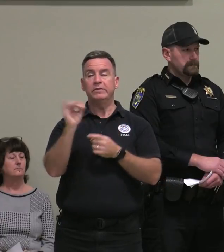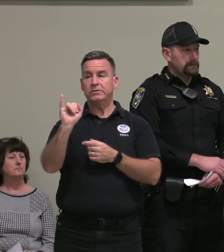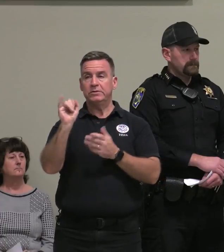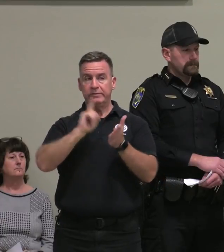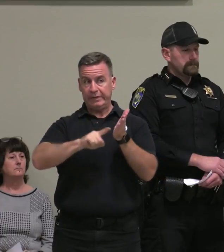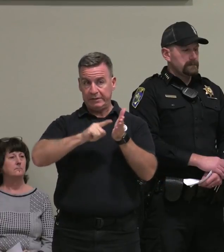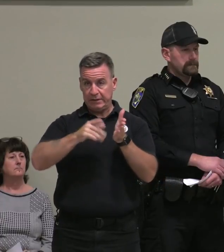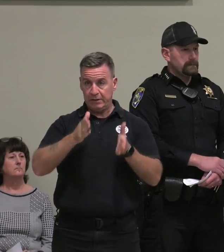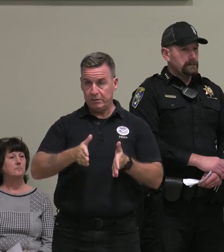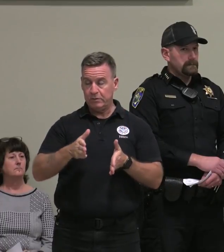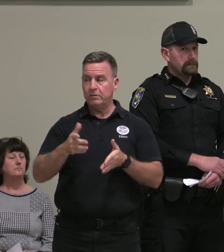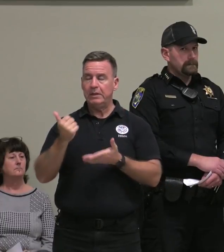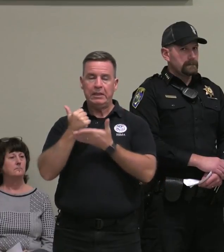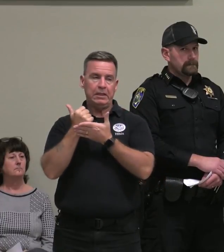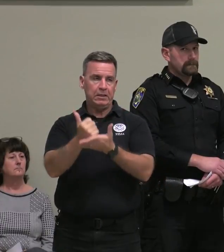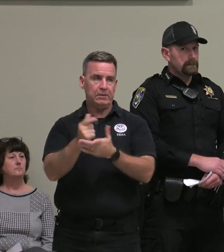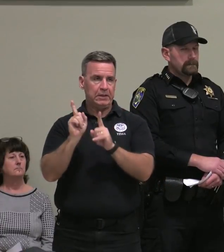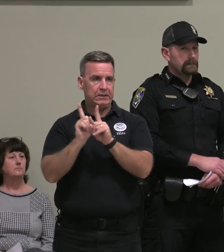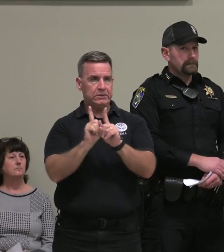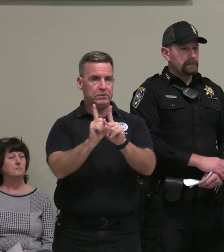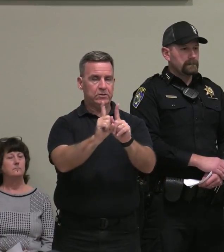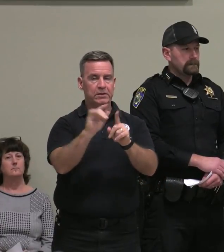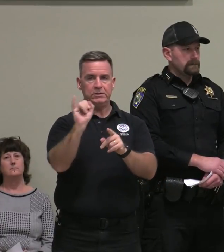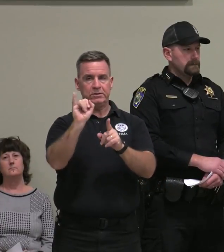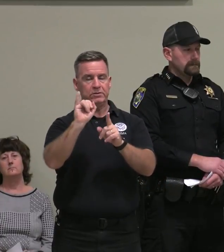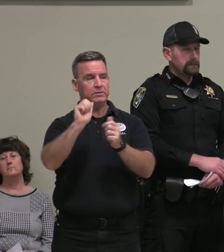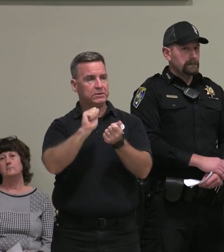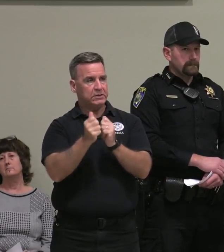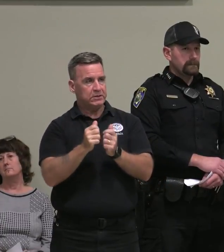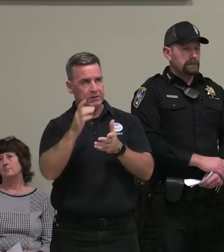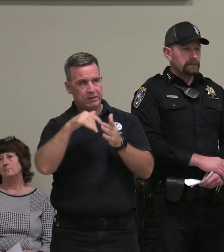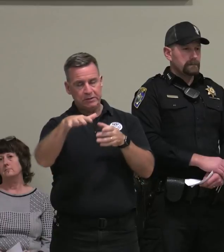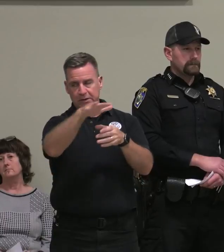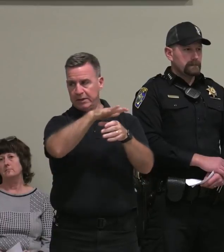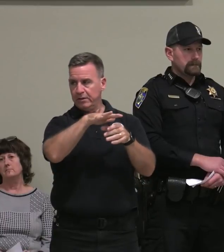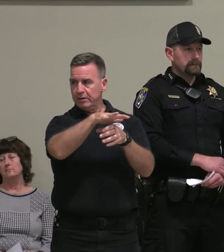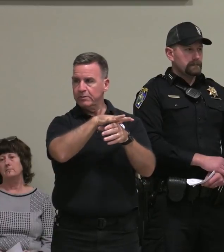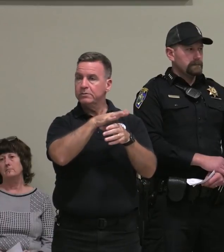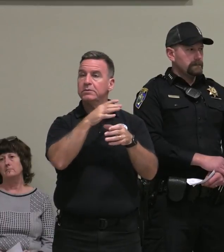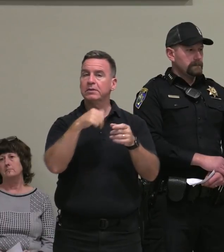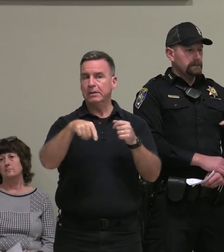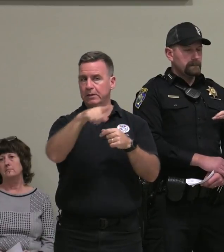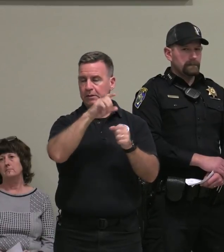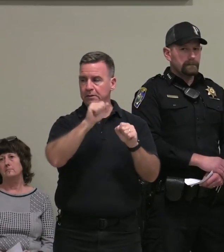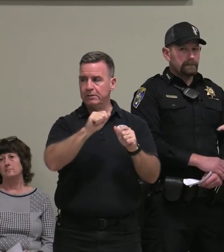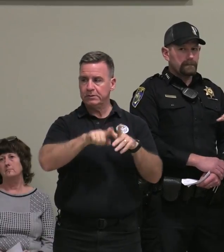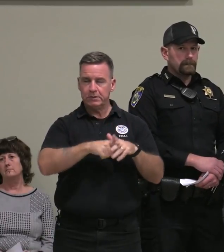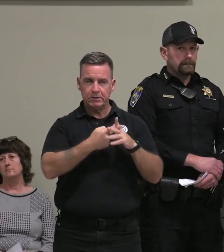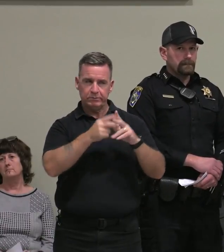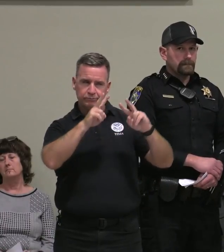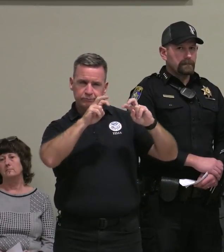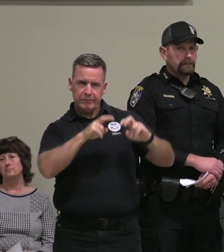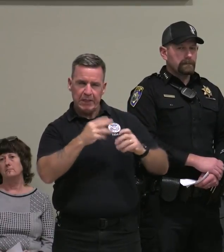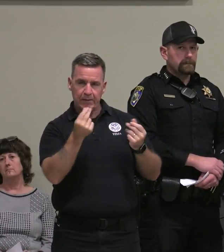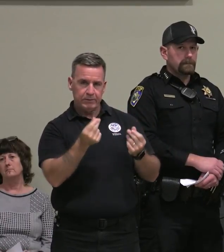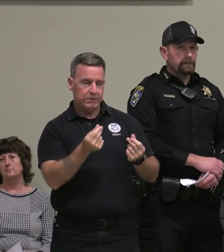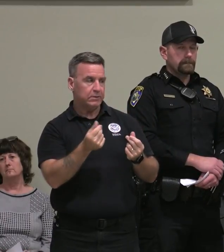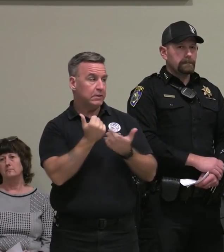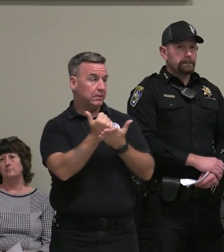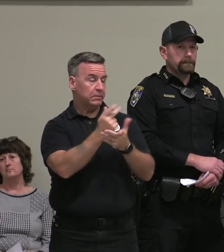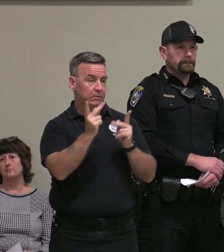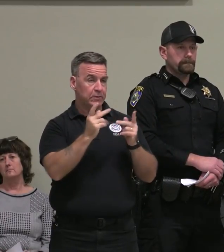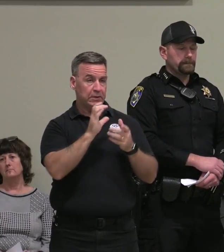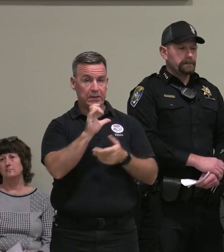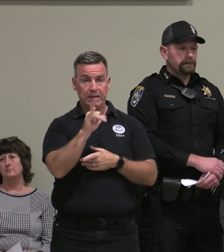investigators who are helping escort insurance adjusters into those areas so that they can begin to assess the property and help